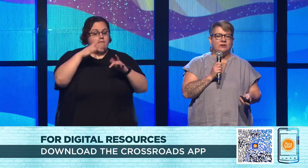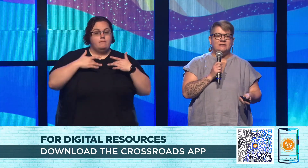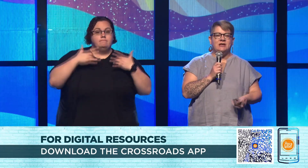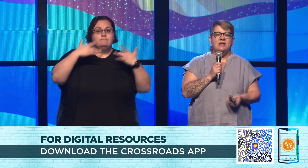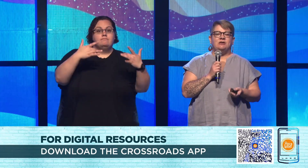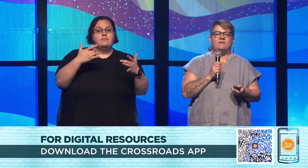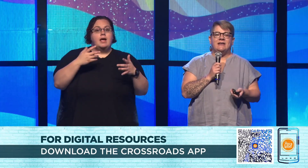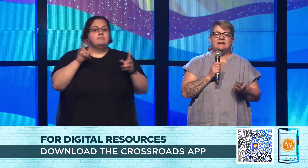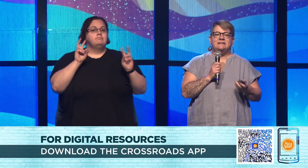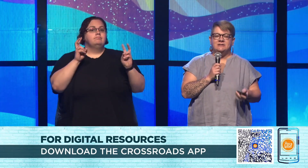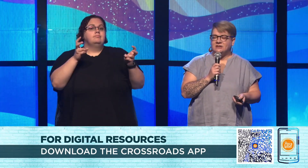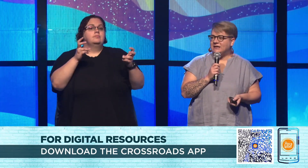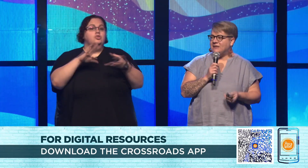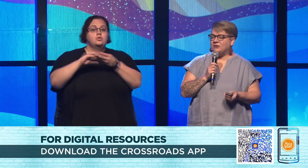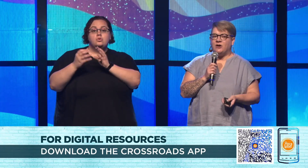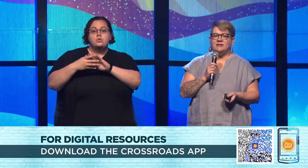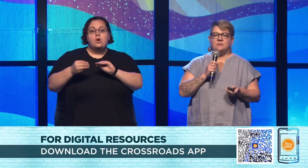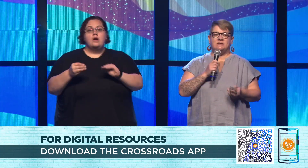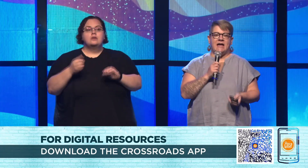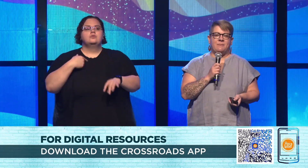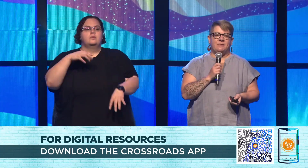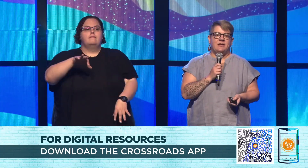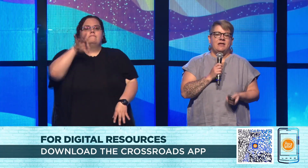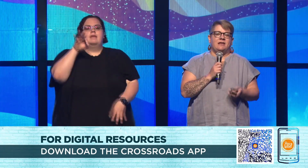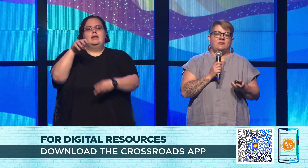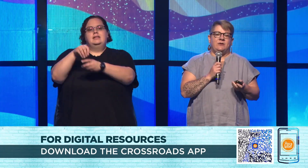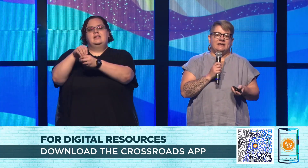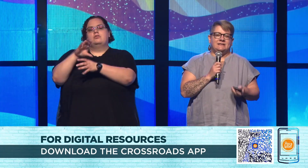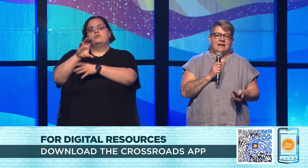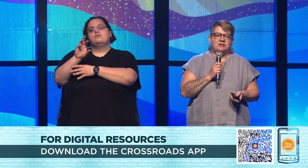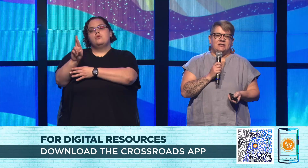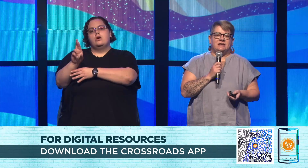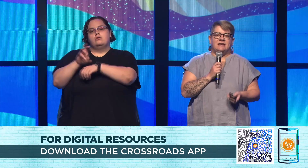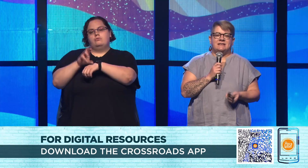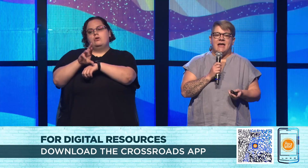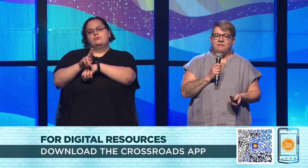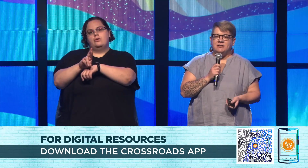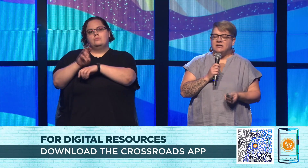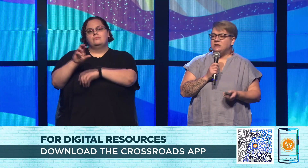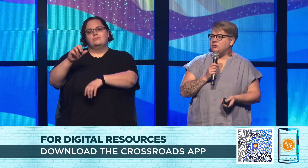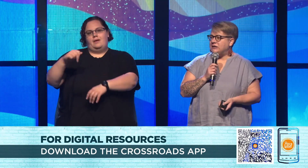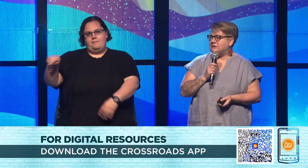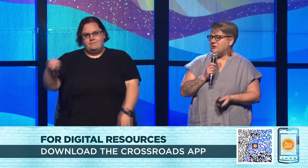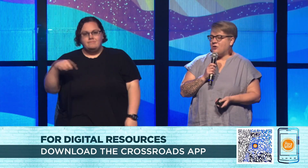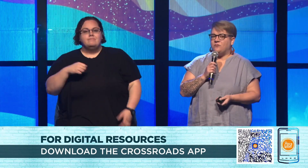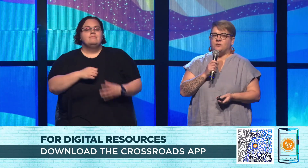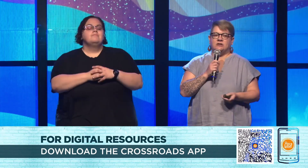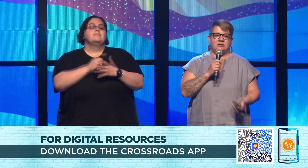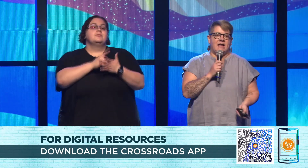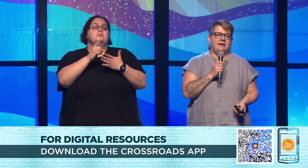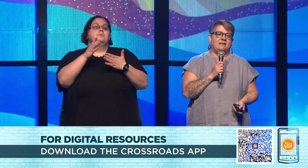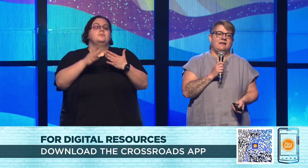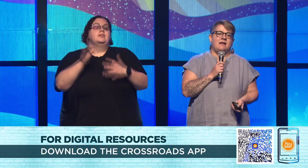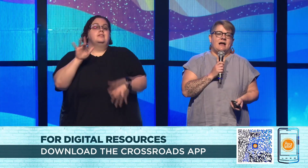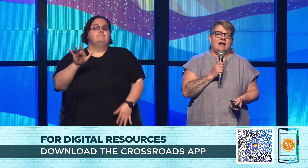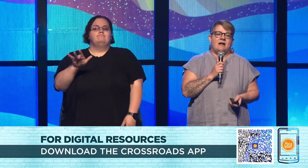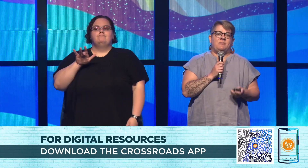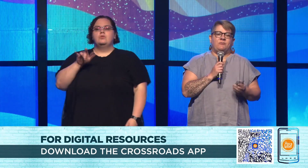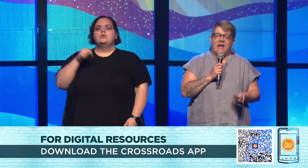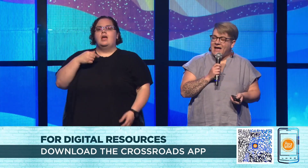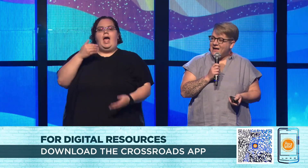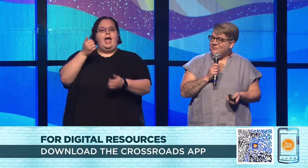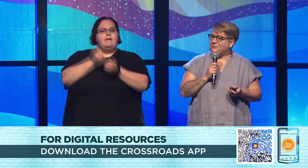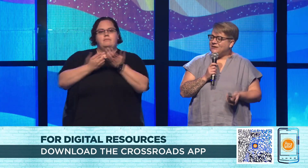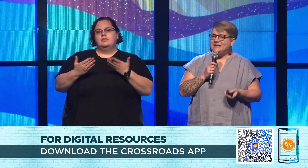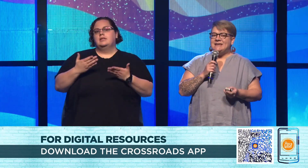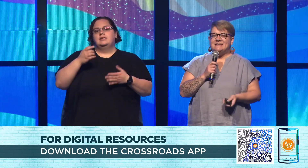and stories, you'll find it digitally in the Crossroads app. The weekend section contains everything you need to know for July.